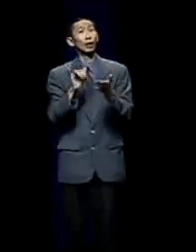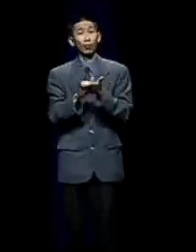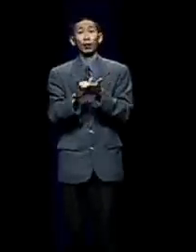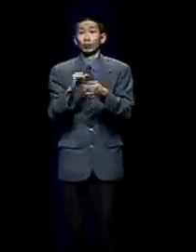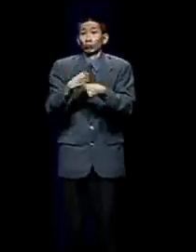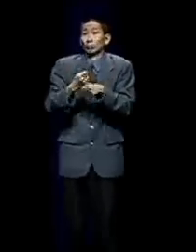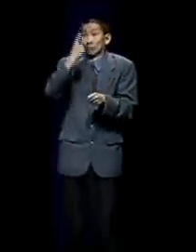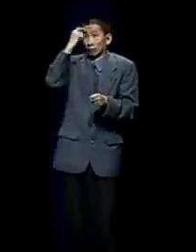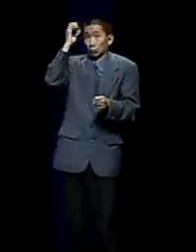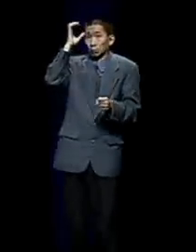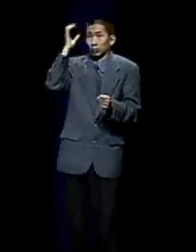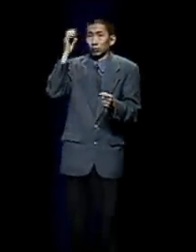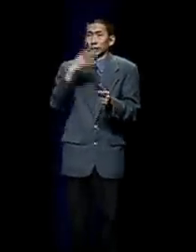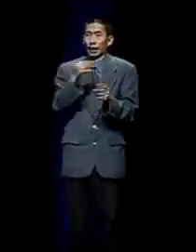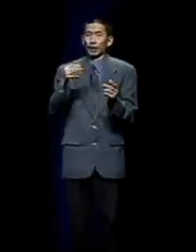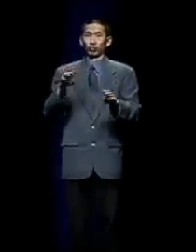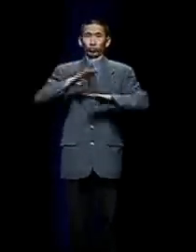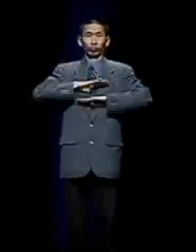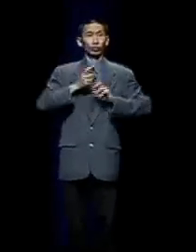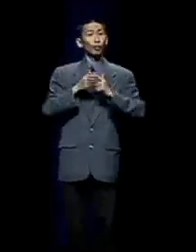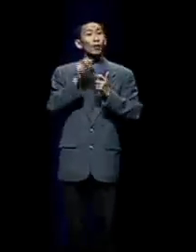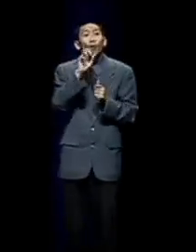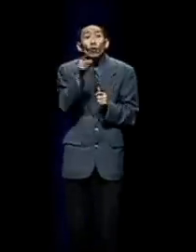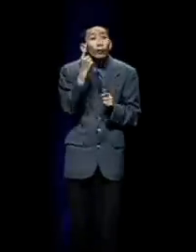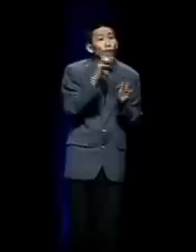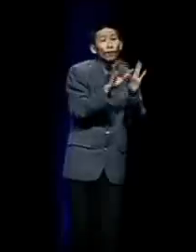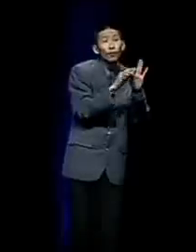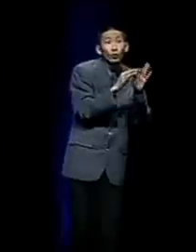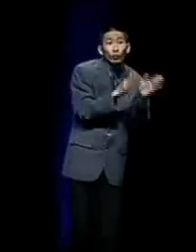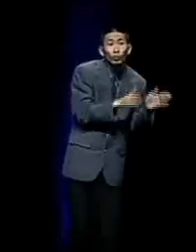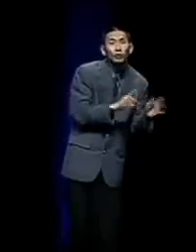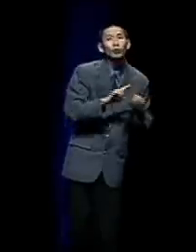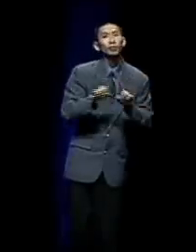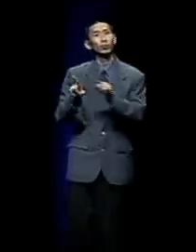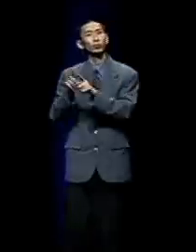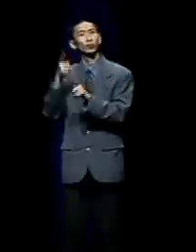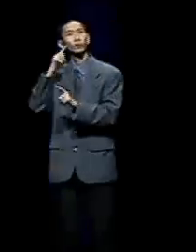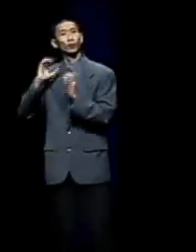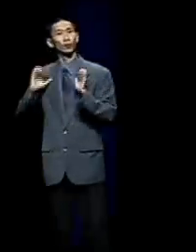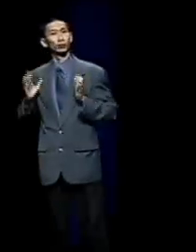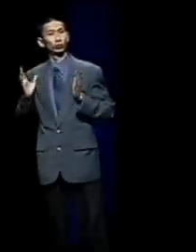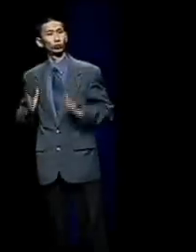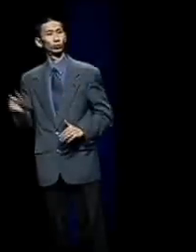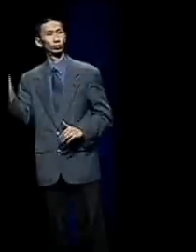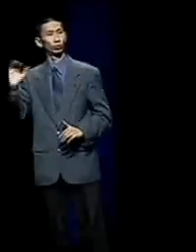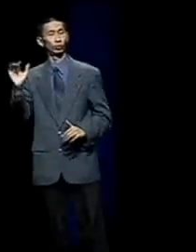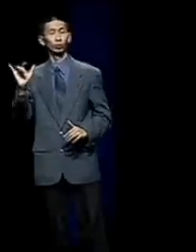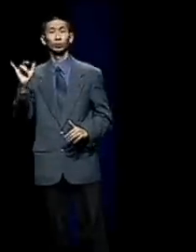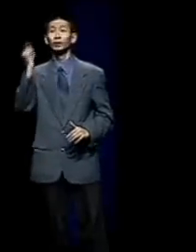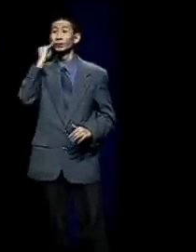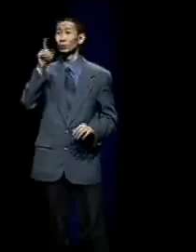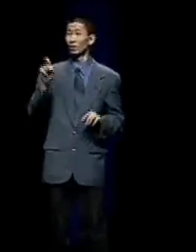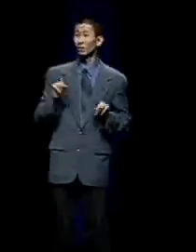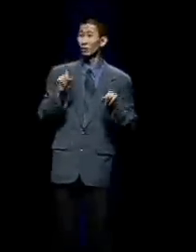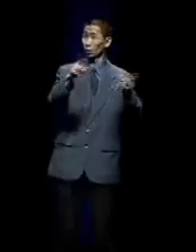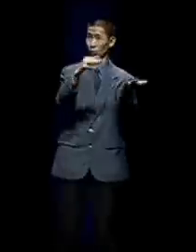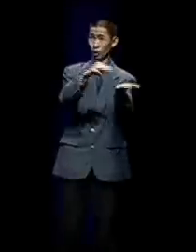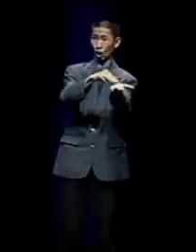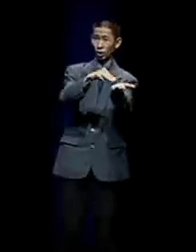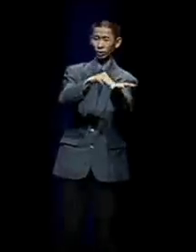problem not only for the interpreters out there, but again, for the consumers. I mean, if you have to go to a doctor and you can't figure out